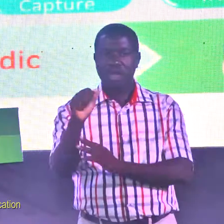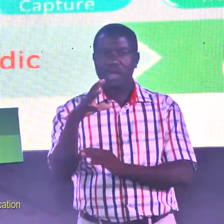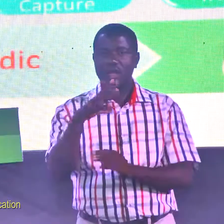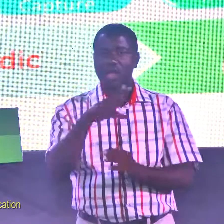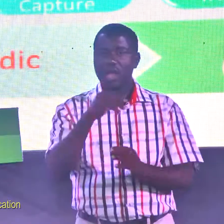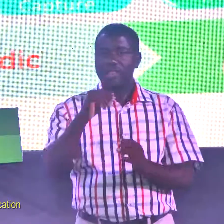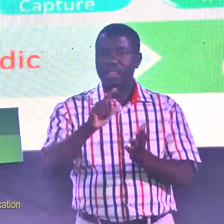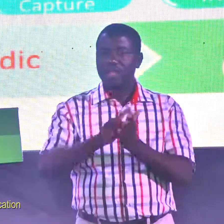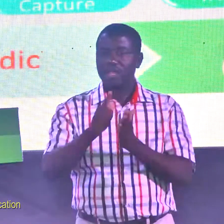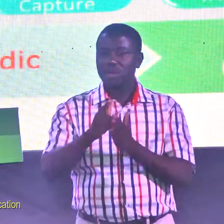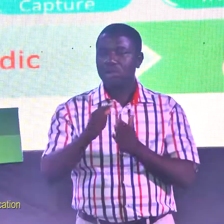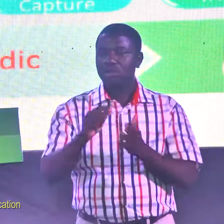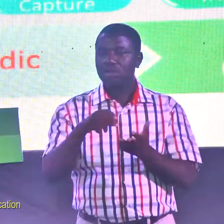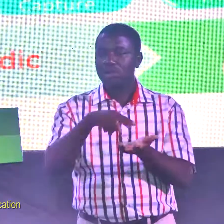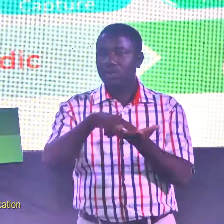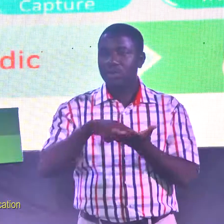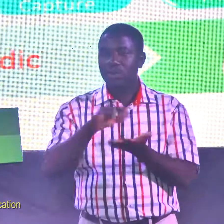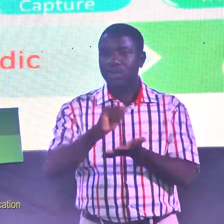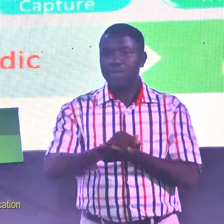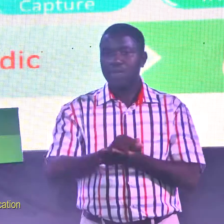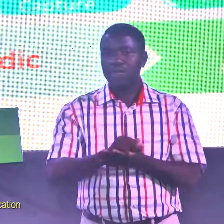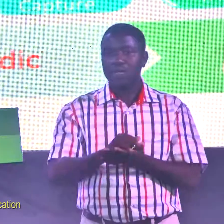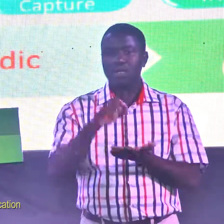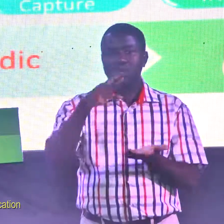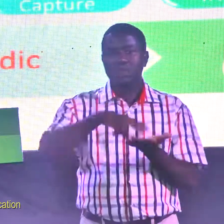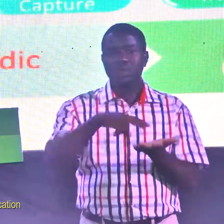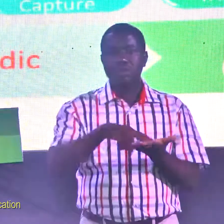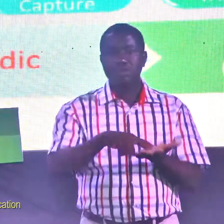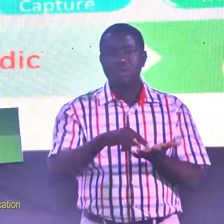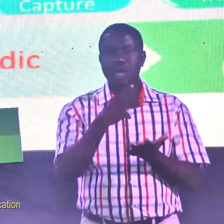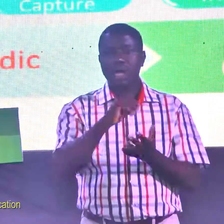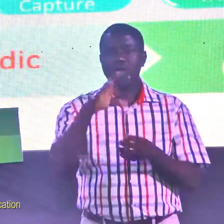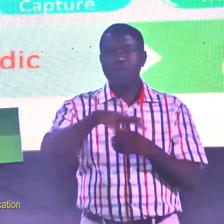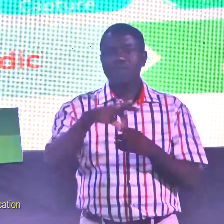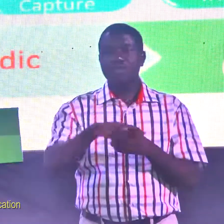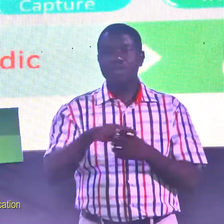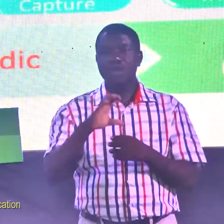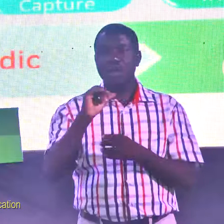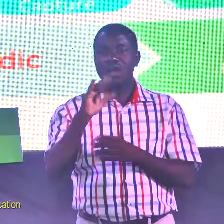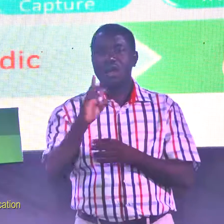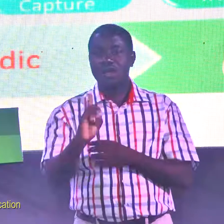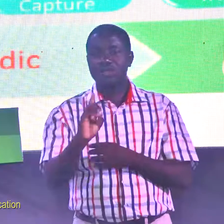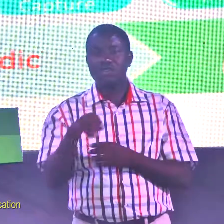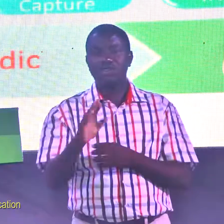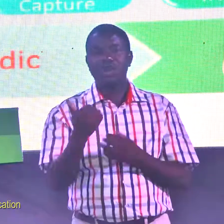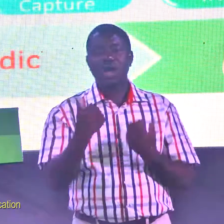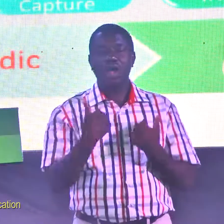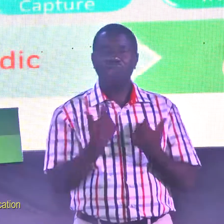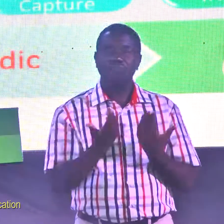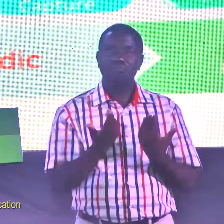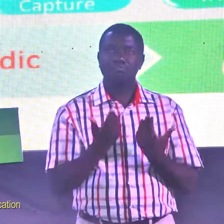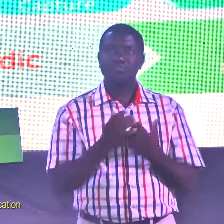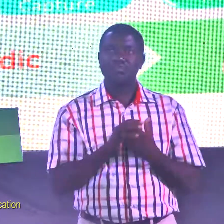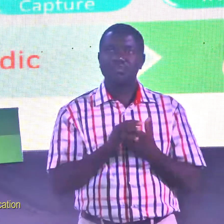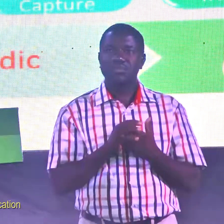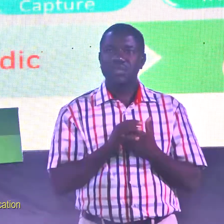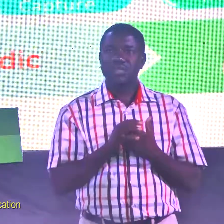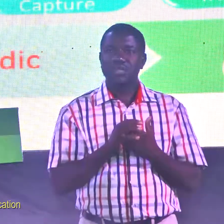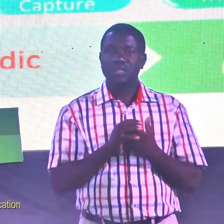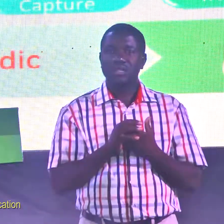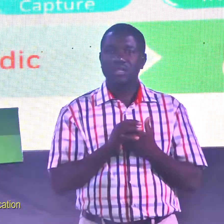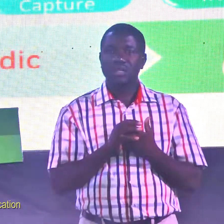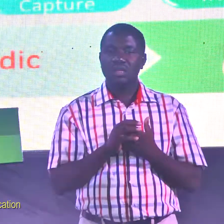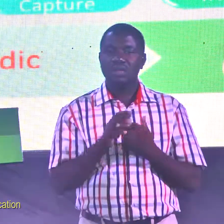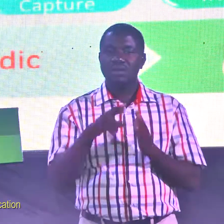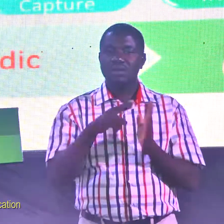required that the register and the voter's card should have a portrait of the